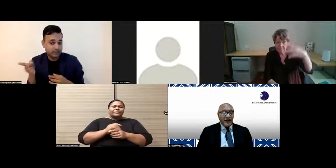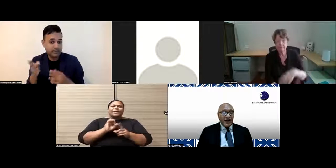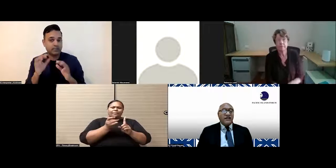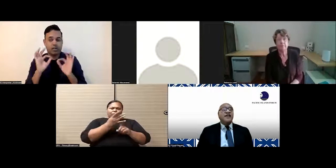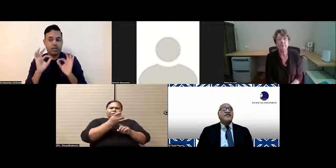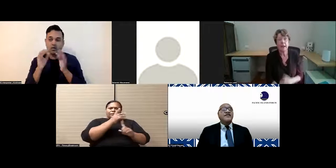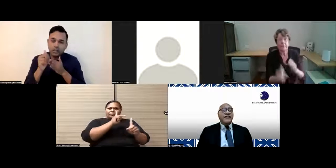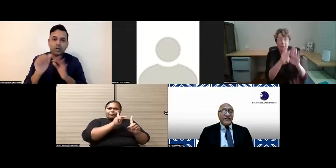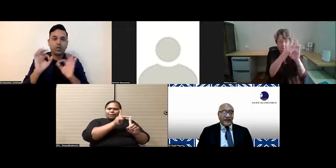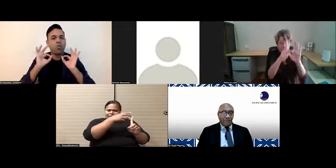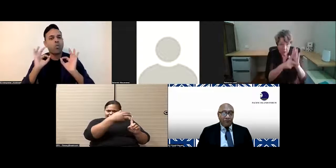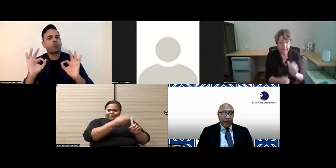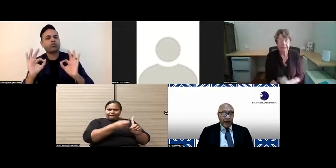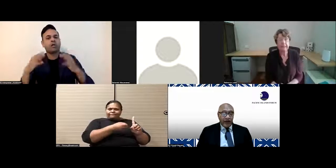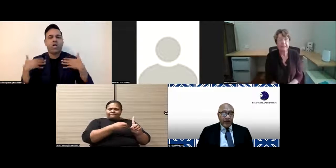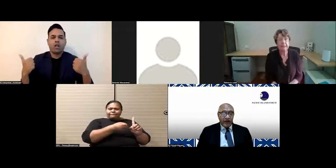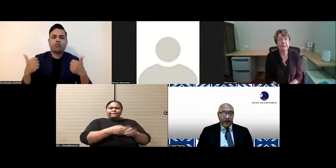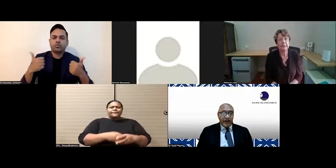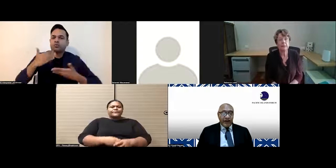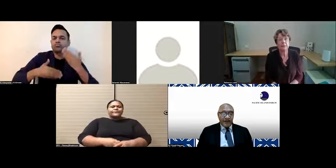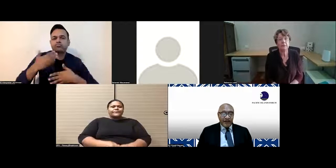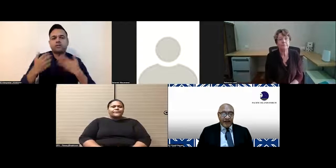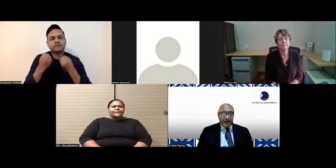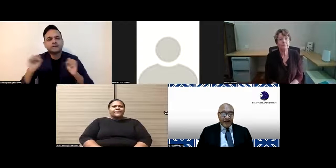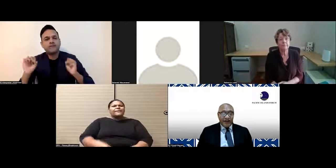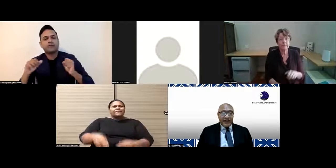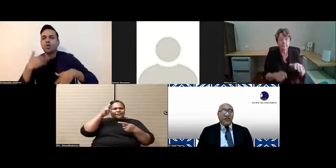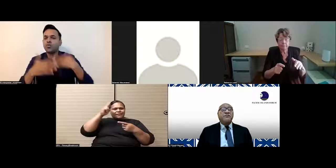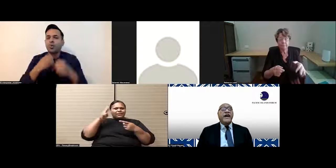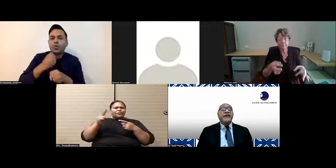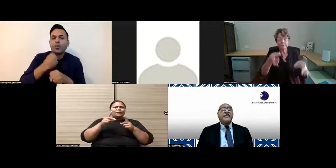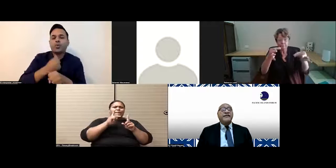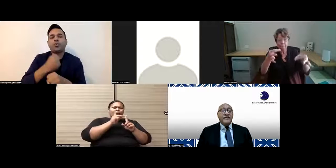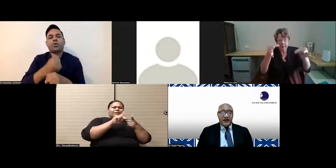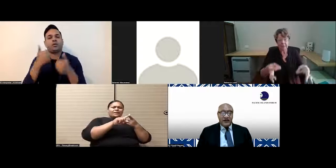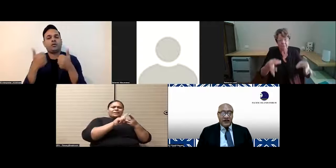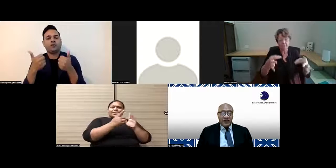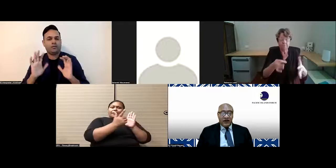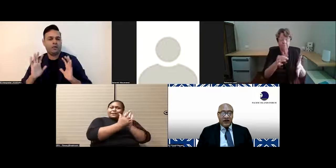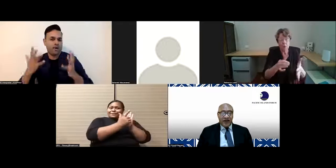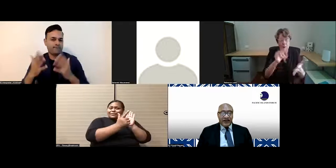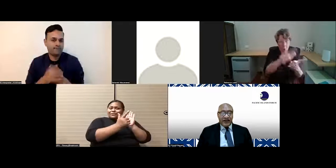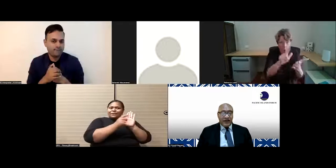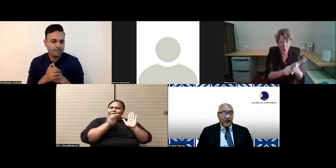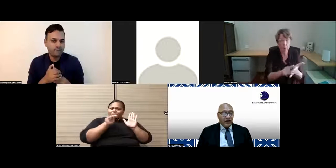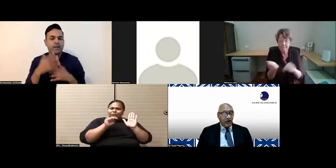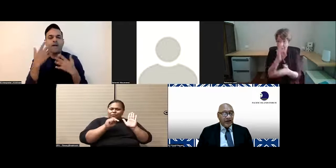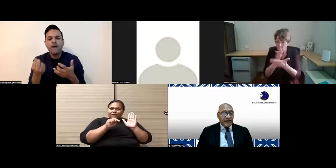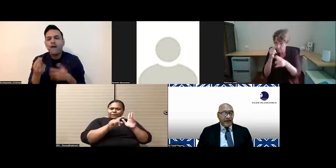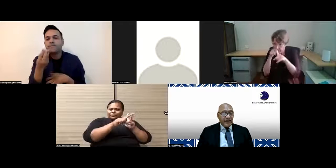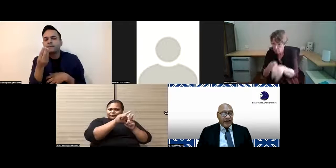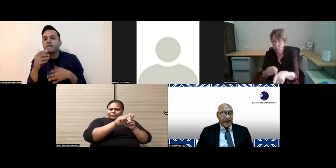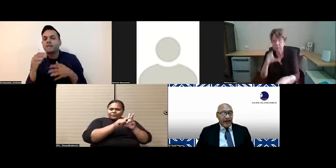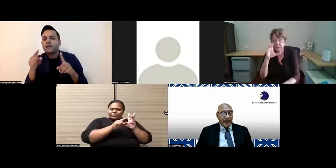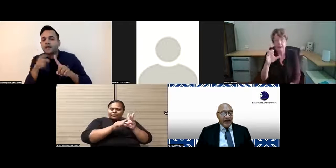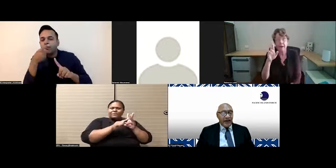policies and legislation so they are CRPD compliant. Collection, a